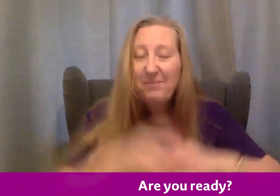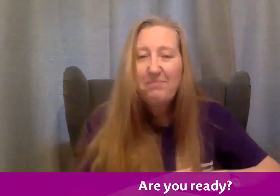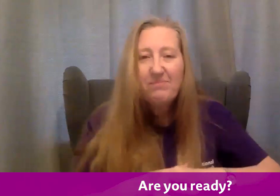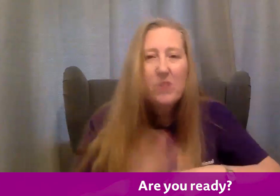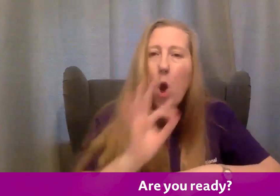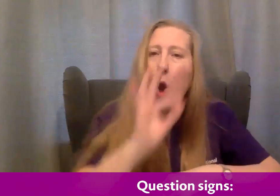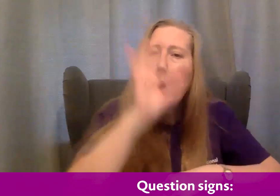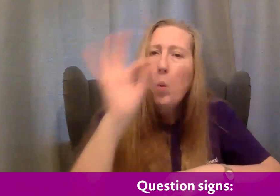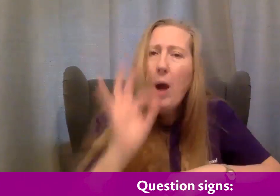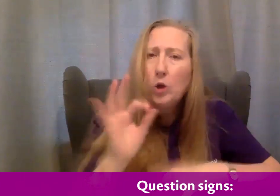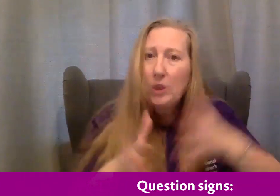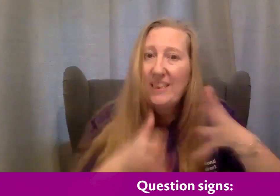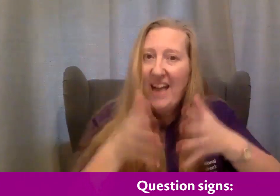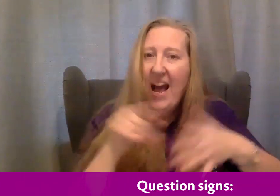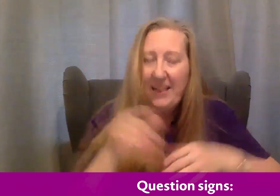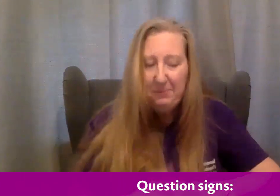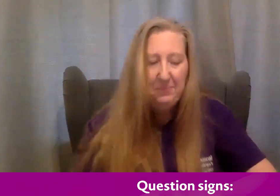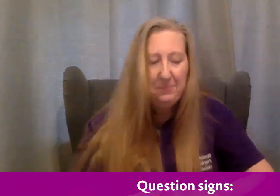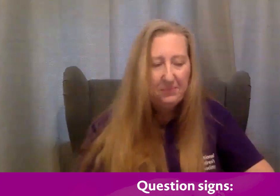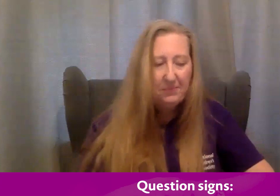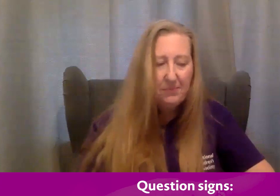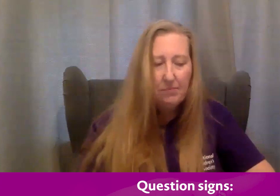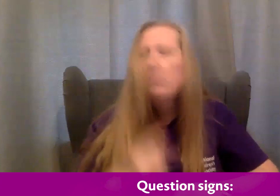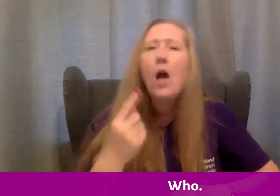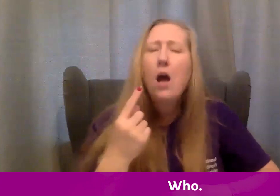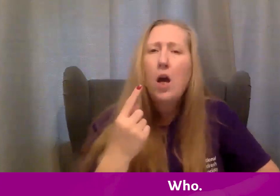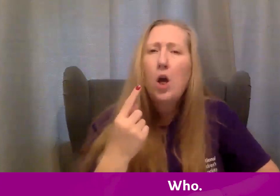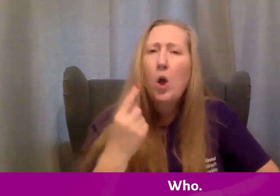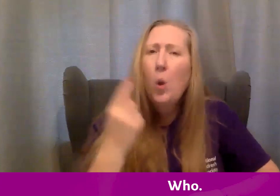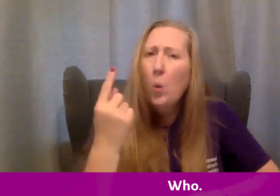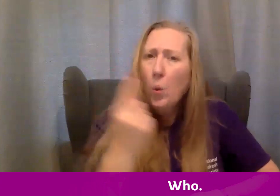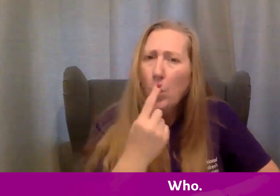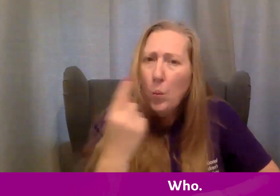Are you ready? Question signs. Who?